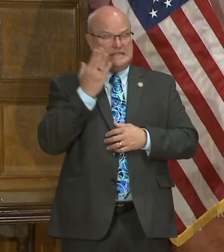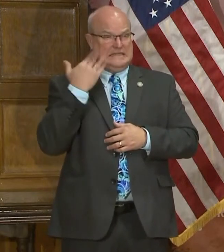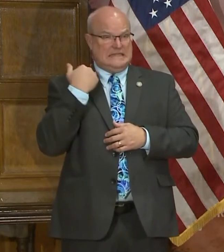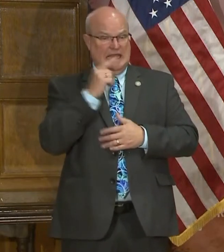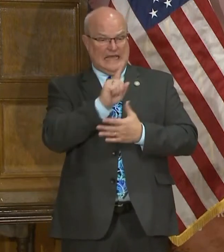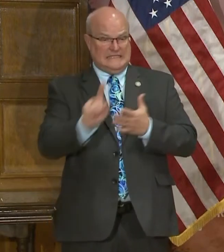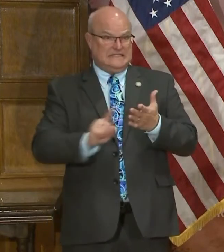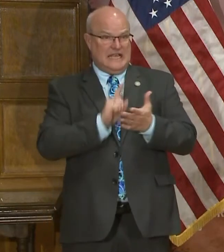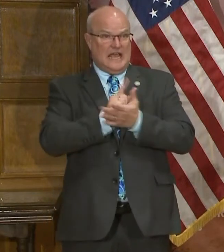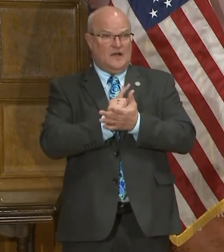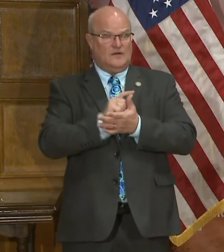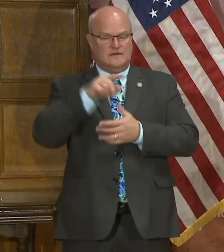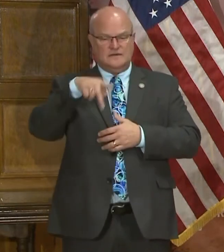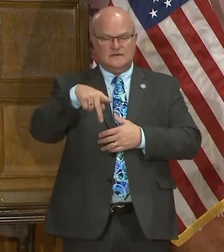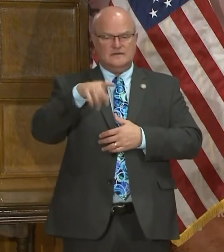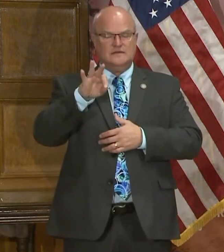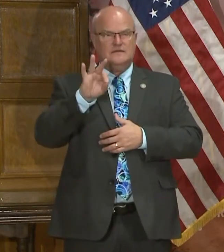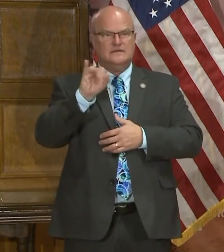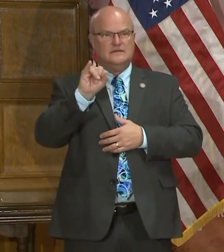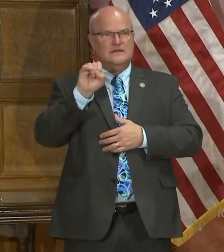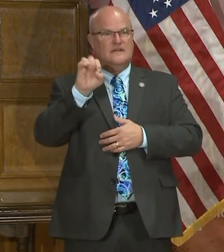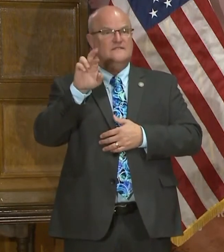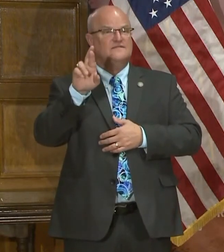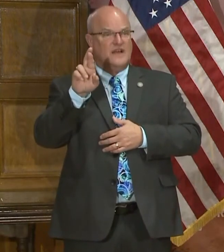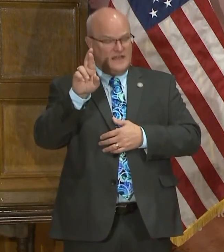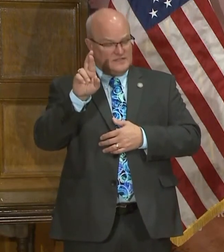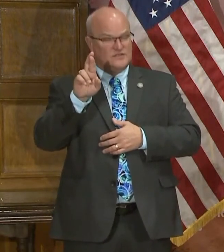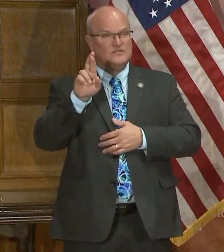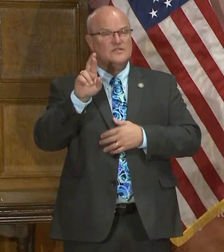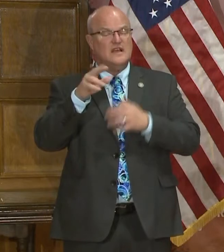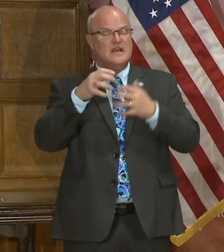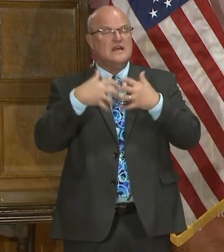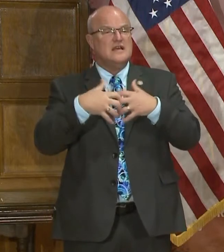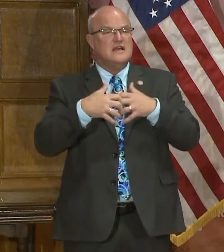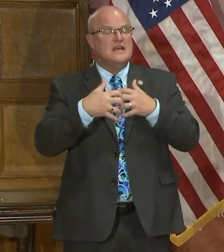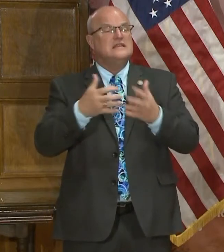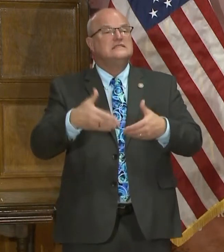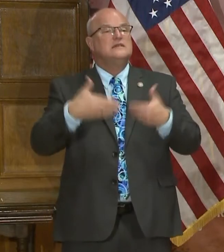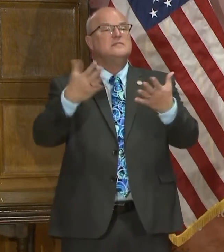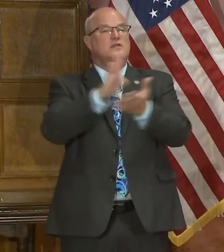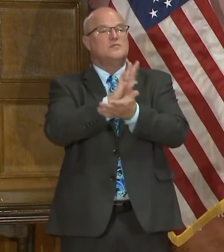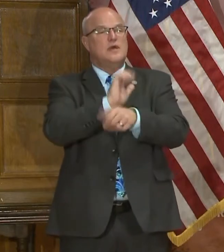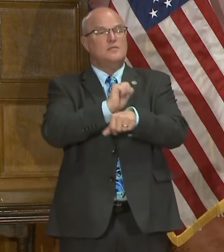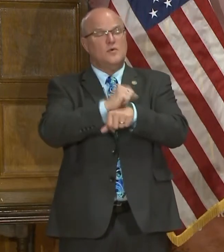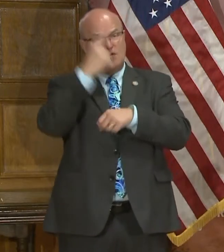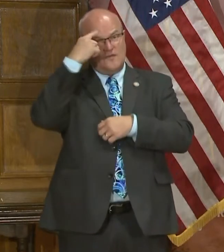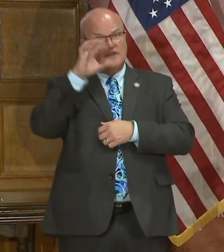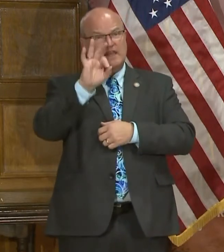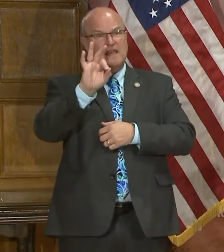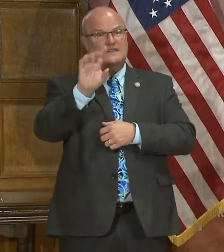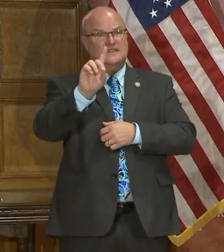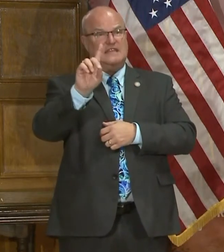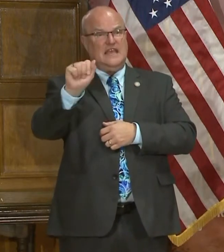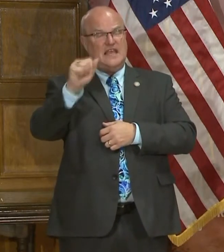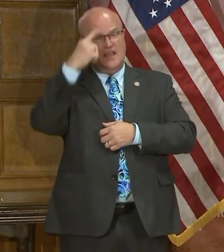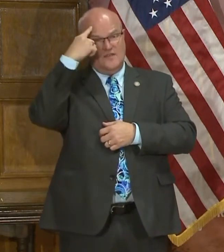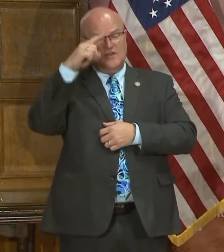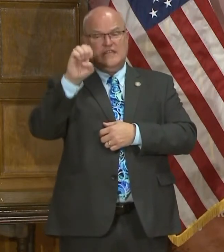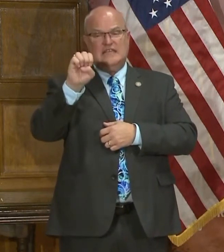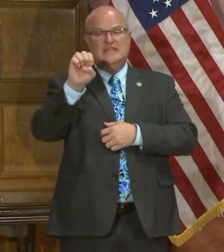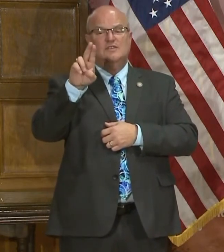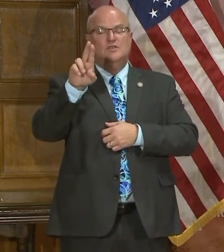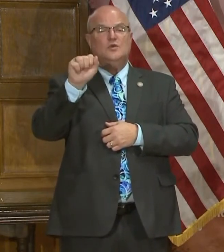hour, Pfizer, which is one of the vaccine manufacturing companies, submitted their paperwork to the FDA for EUA